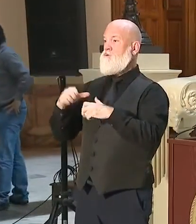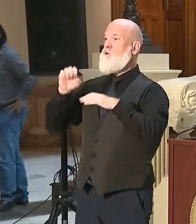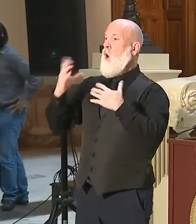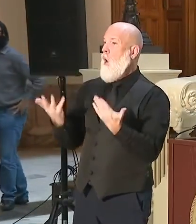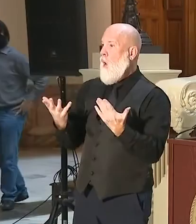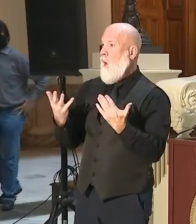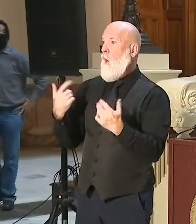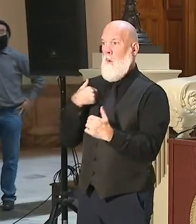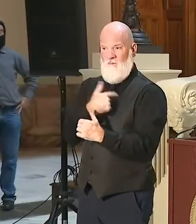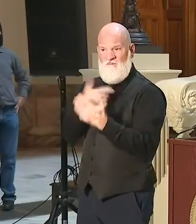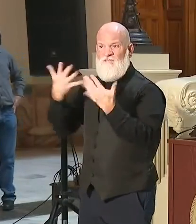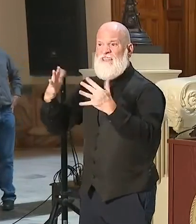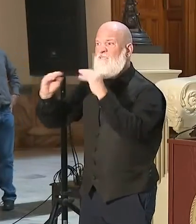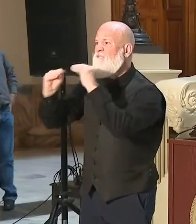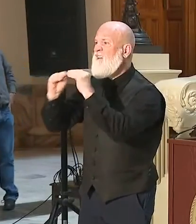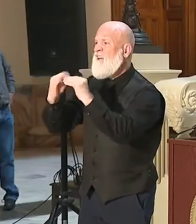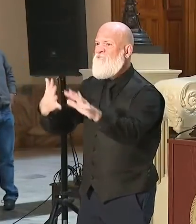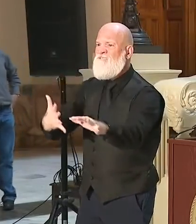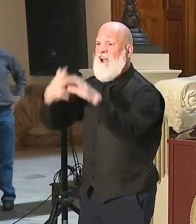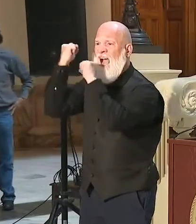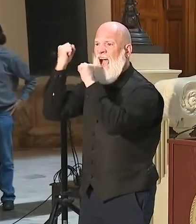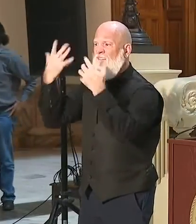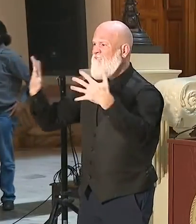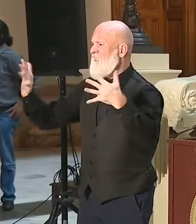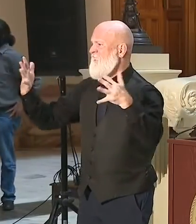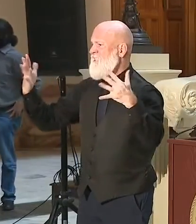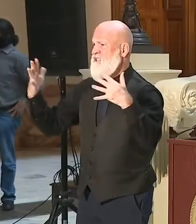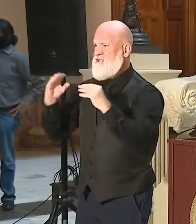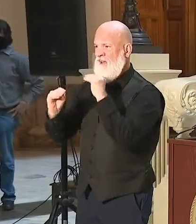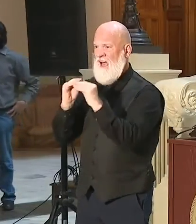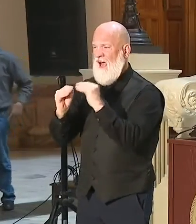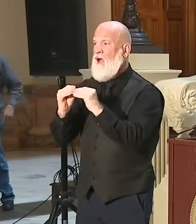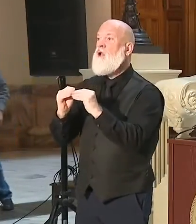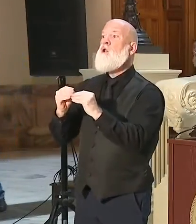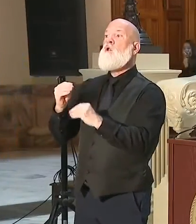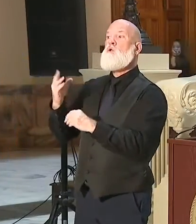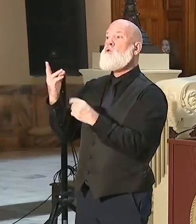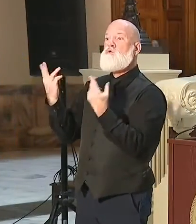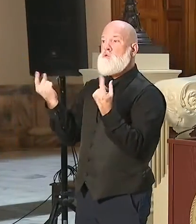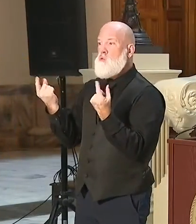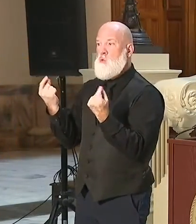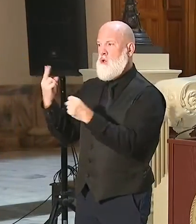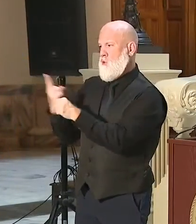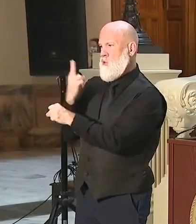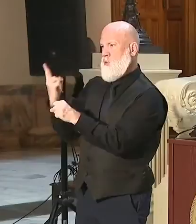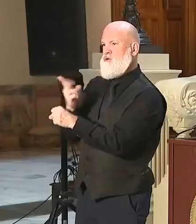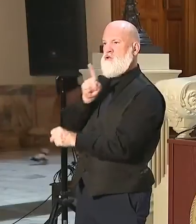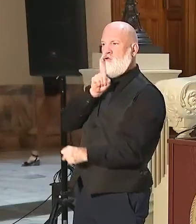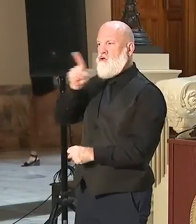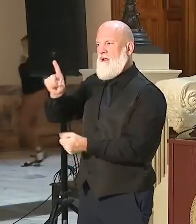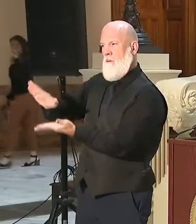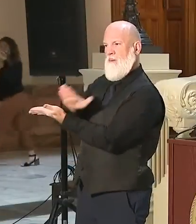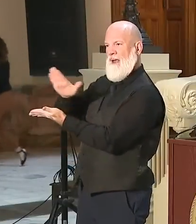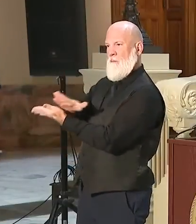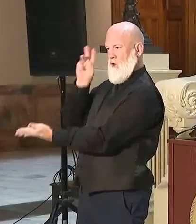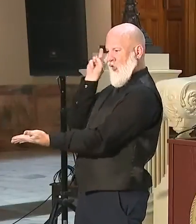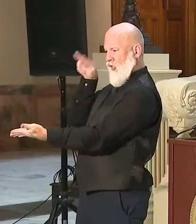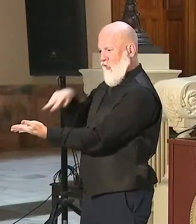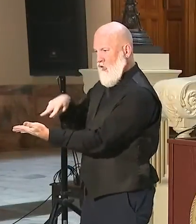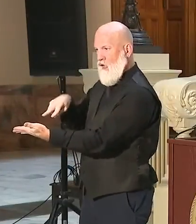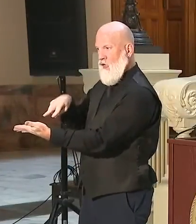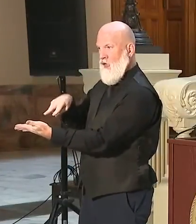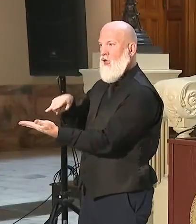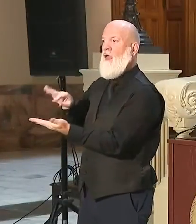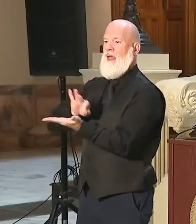believe they hand input into the EMS from the tapes, because the tabulators, the scanners, did everything right. This was just a simple reporting issue because of